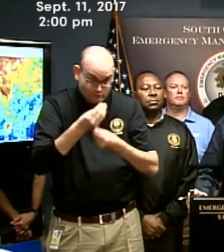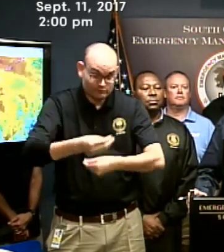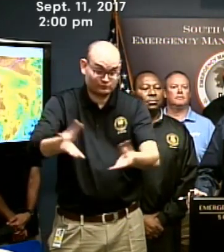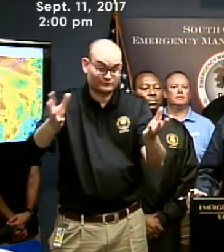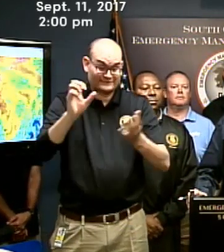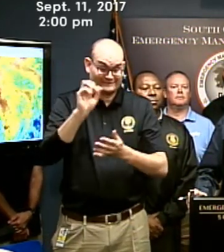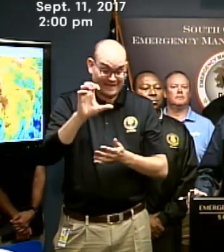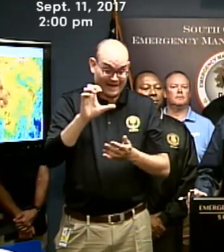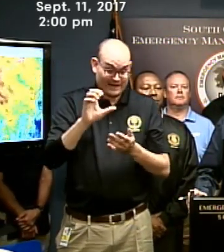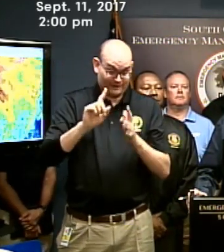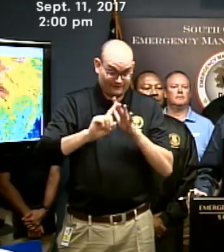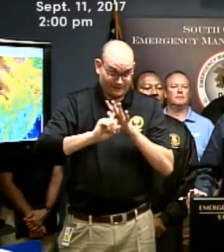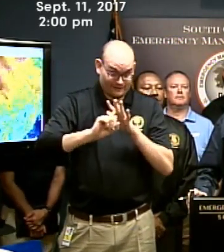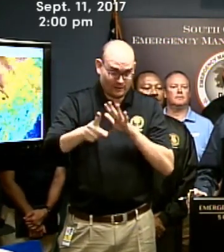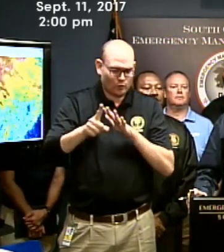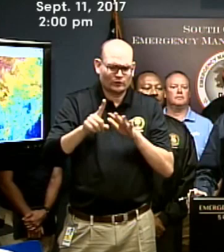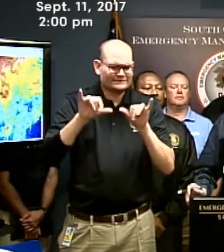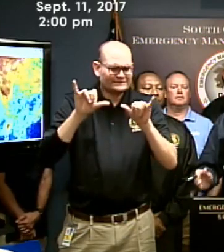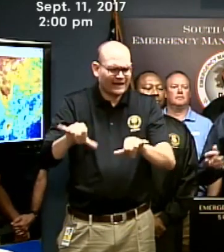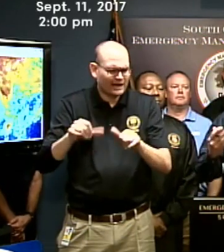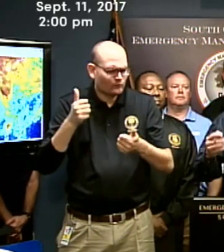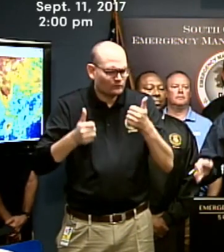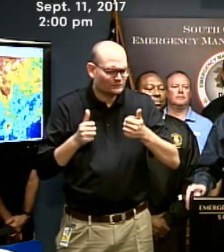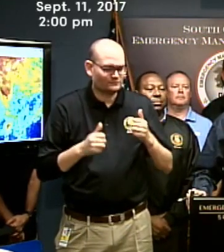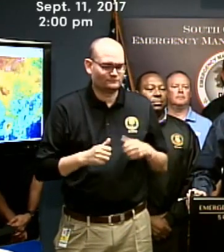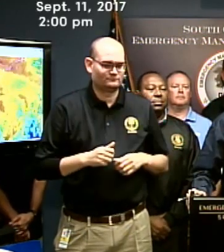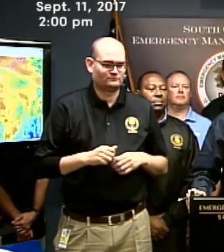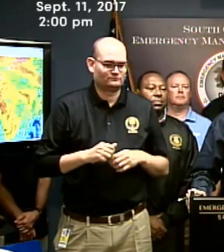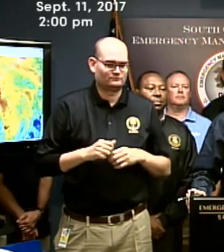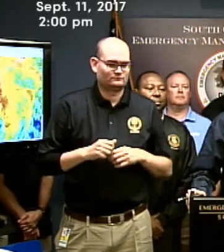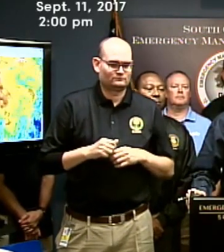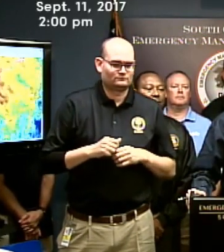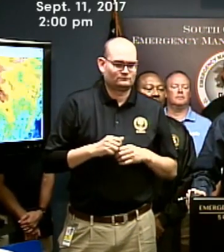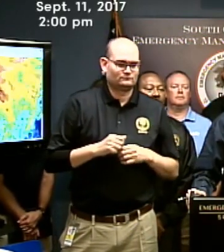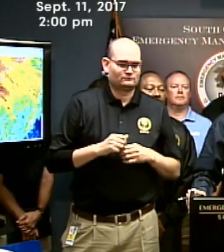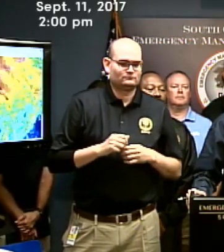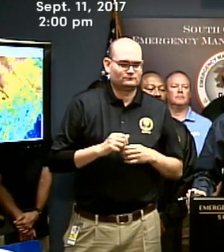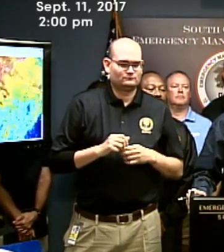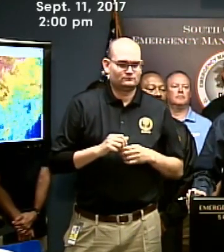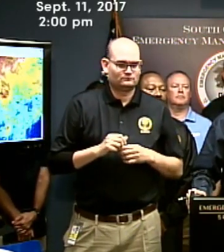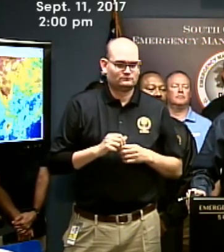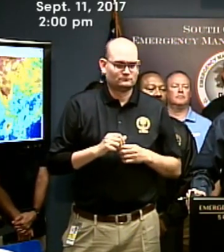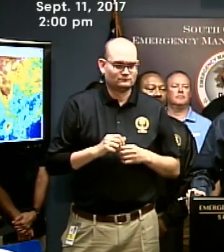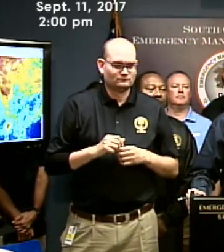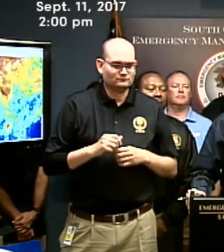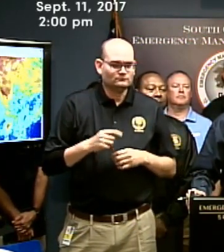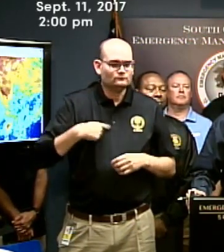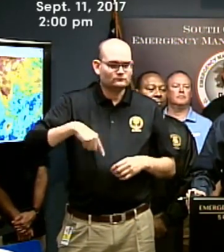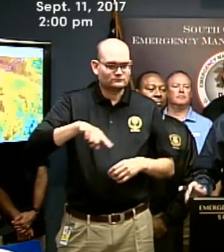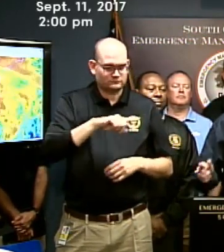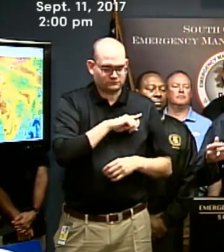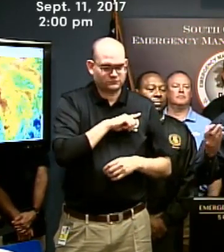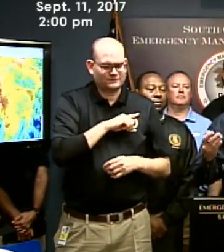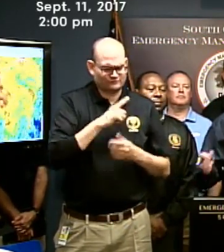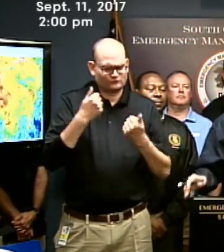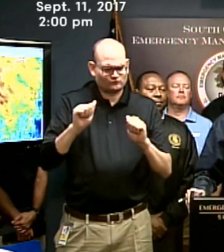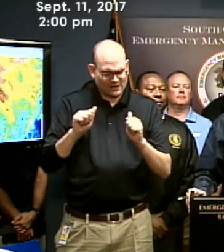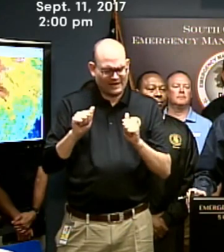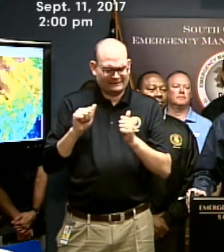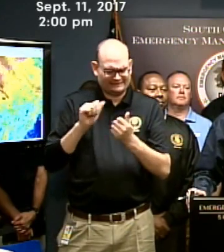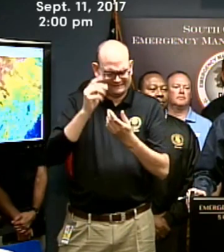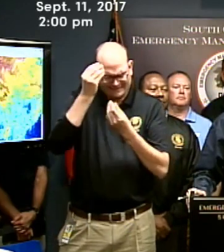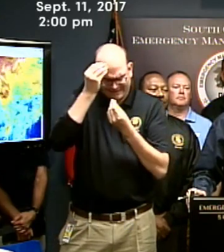they requesting that they stay put? Well, we've been trying to do that through the welcome centers as well as through